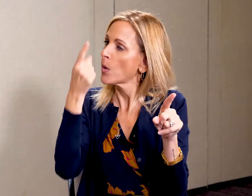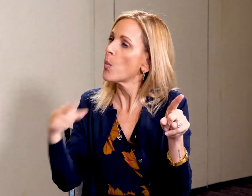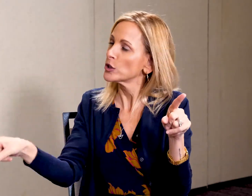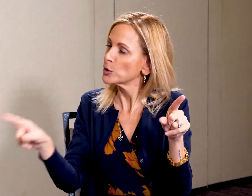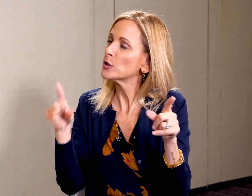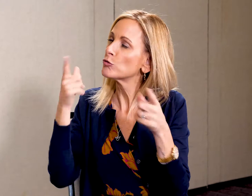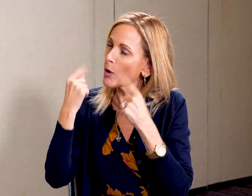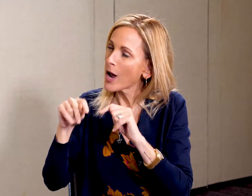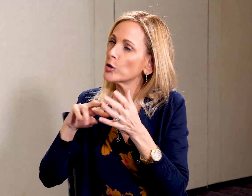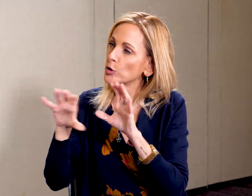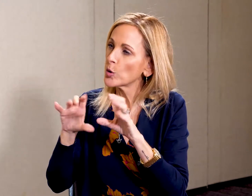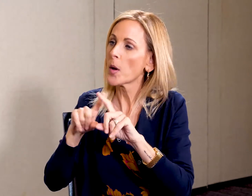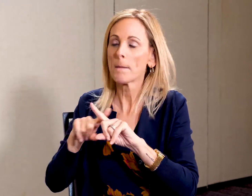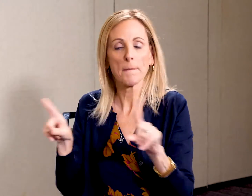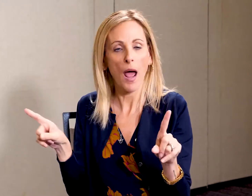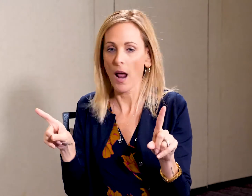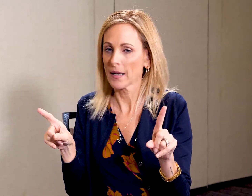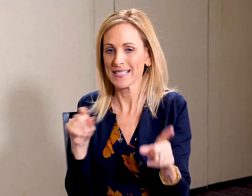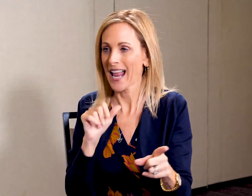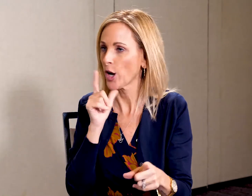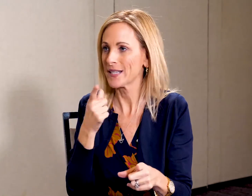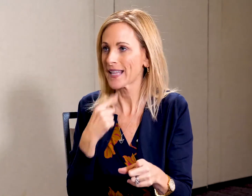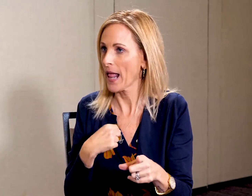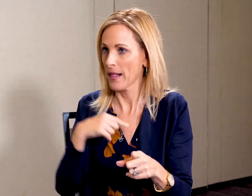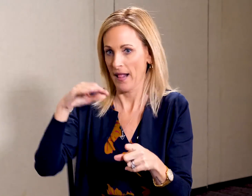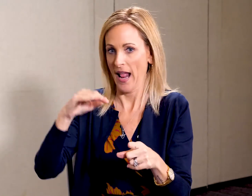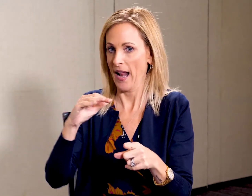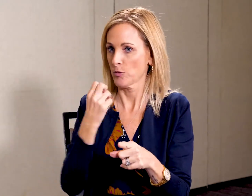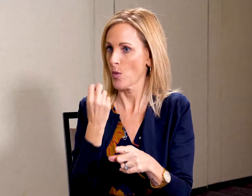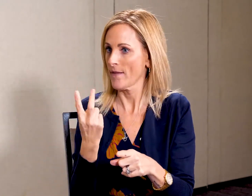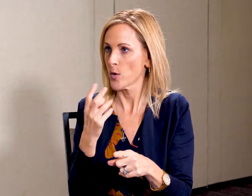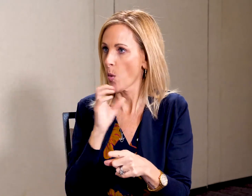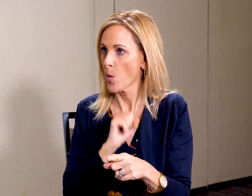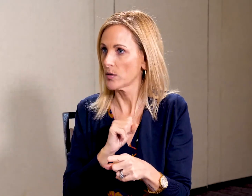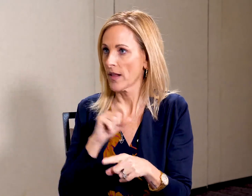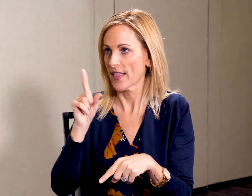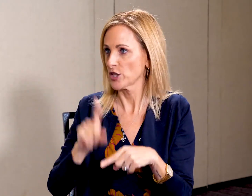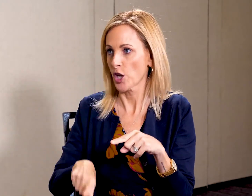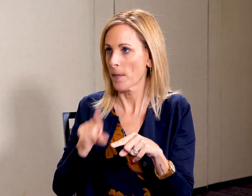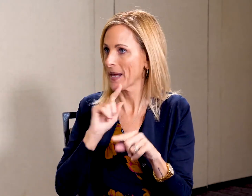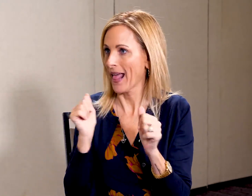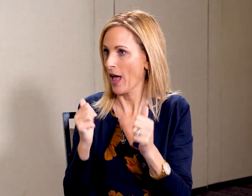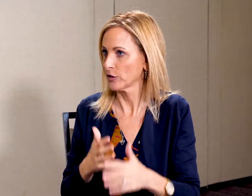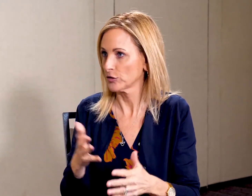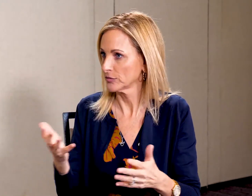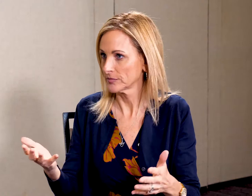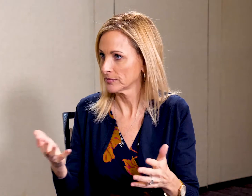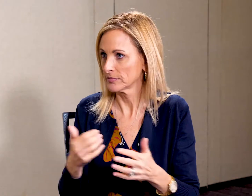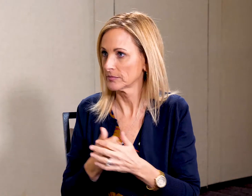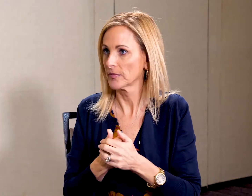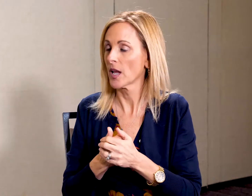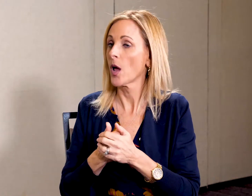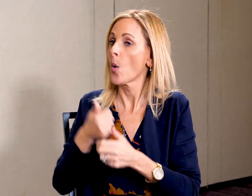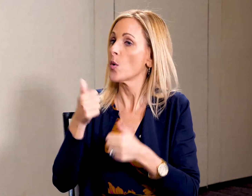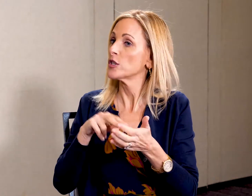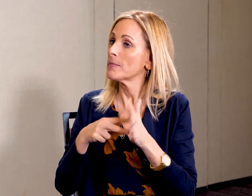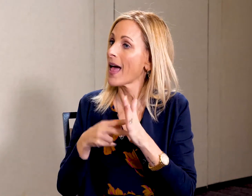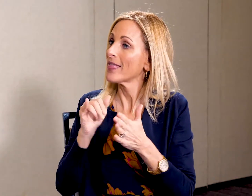He understood where she was coming from, but at the same time, he wasn't going to tell a 12-year-old girl that she couldn't be an actor, that she couldn't be what she wanted to be,